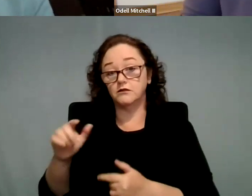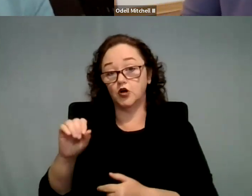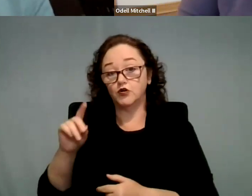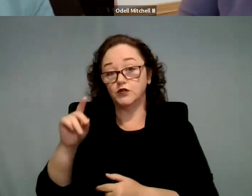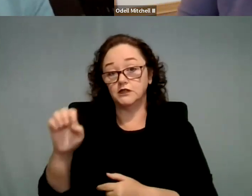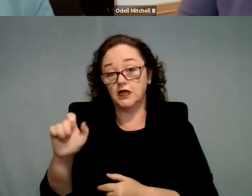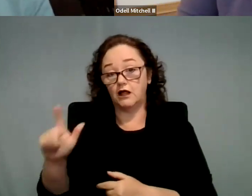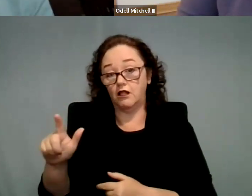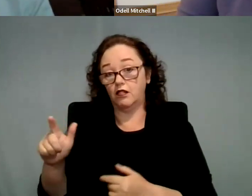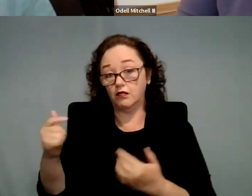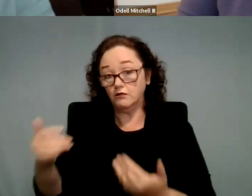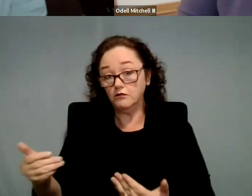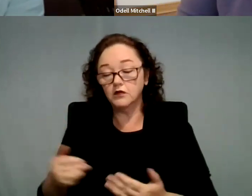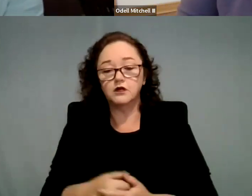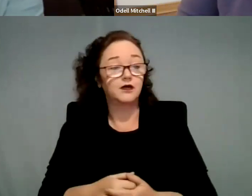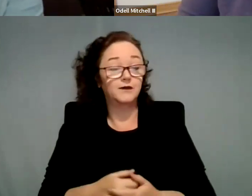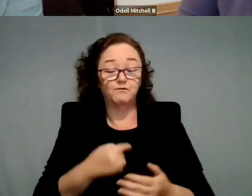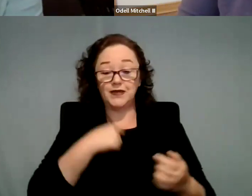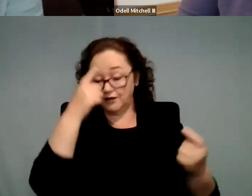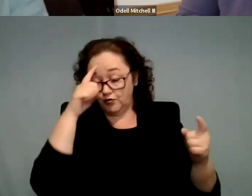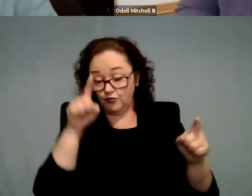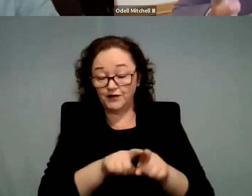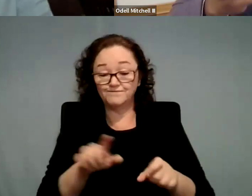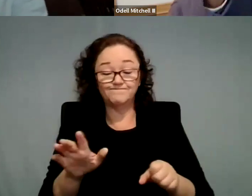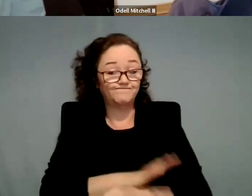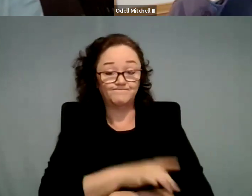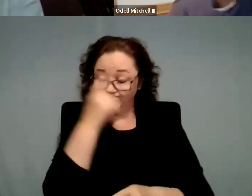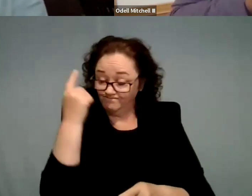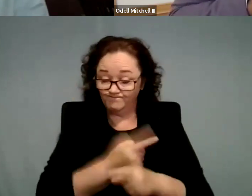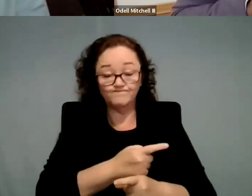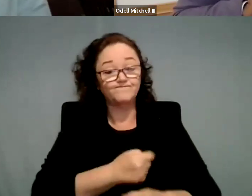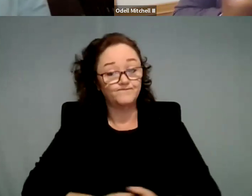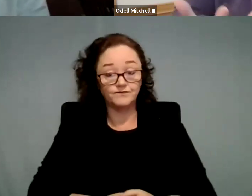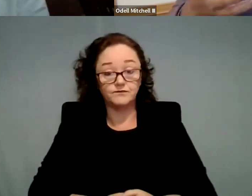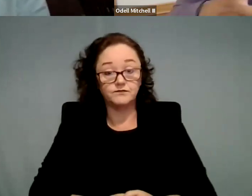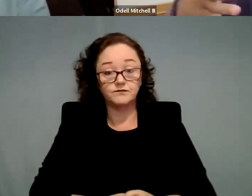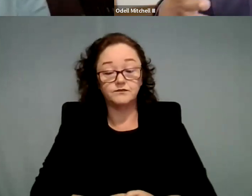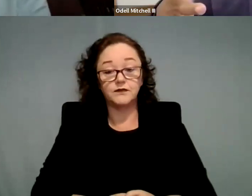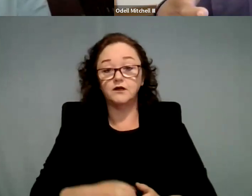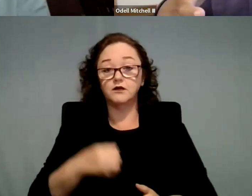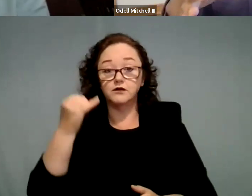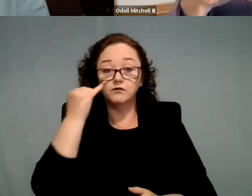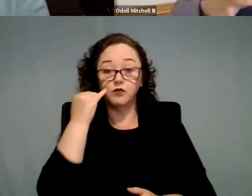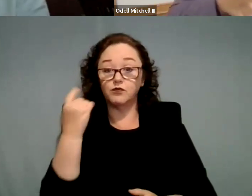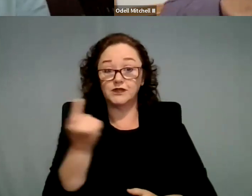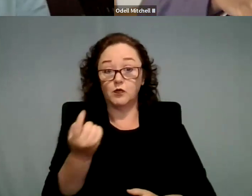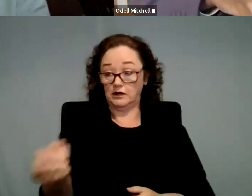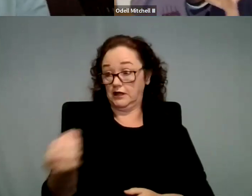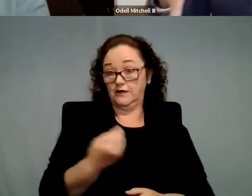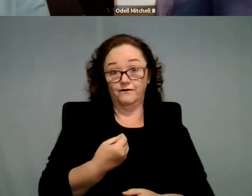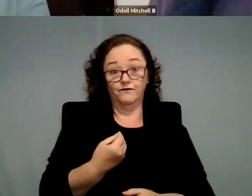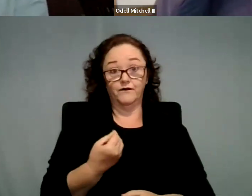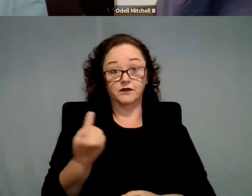I would basically say, I very much agree. Like you're absolutely right that if just, you know, if someone's bringing me something that